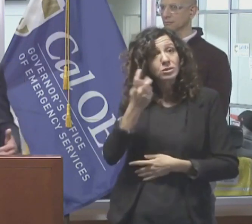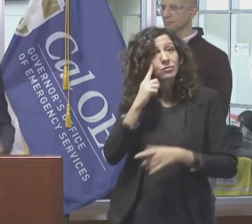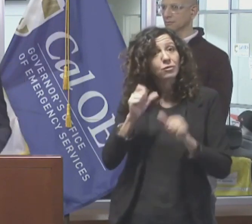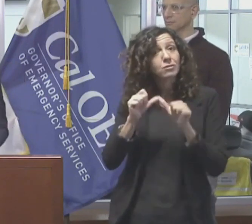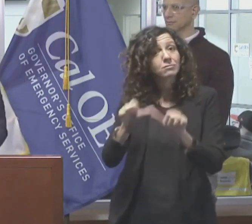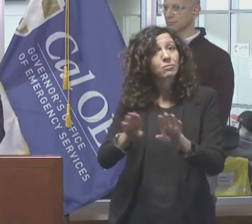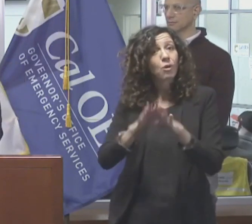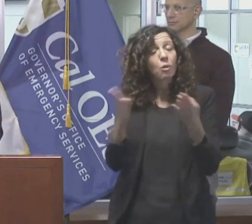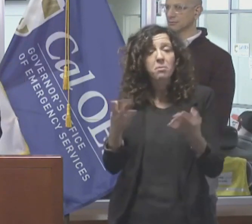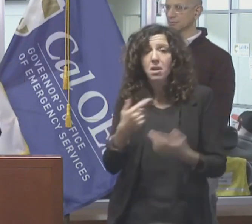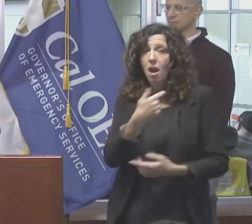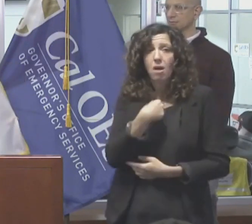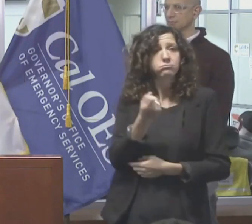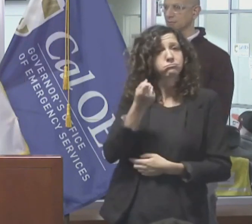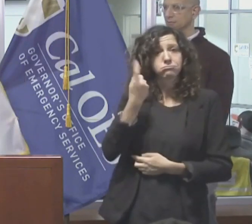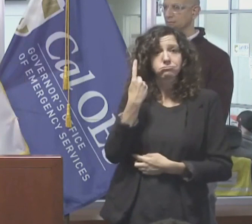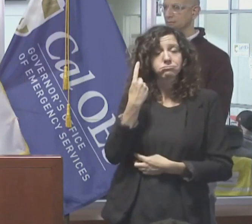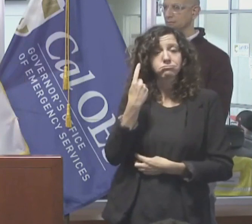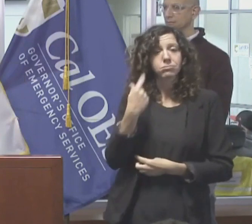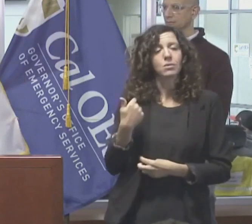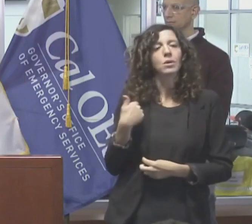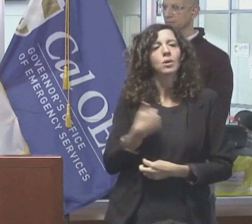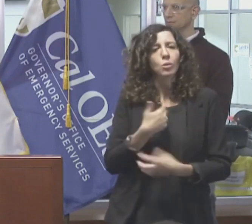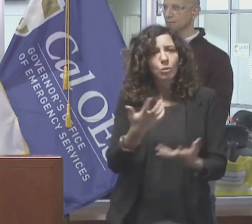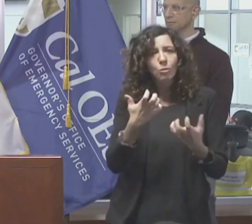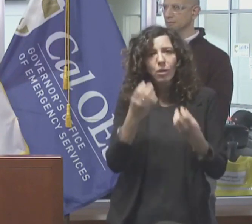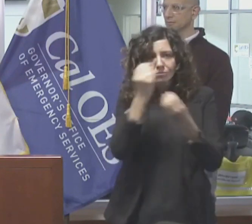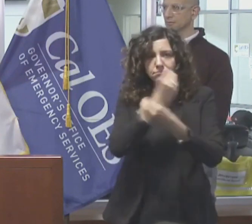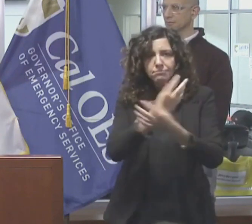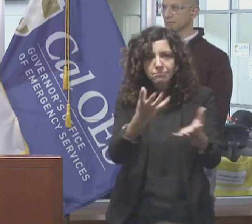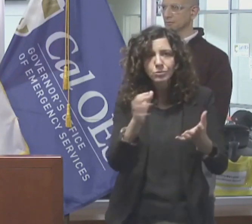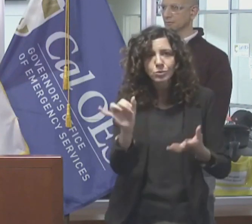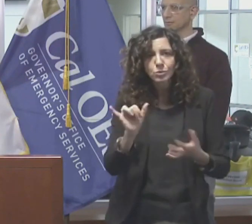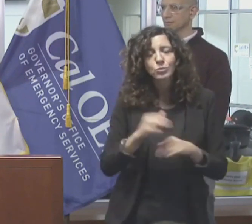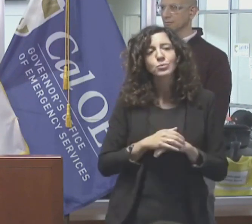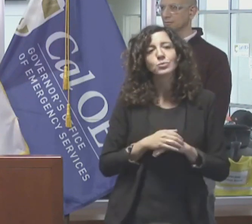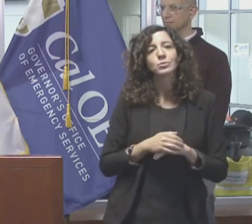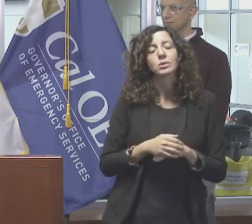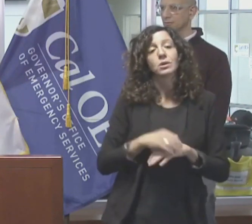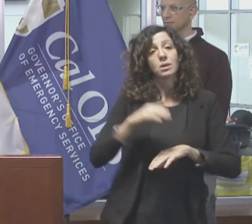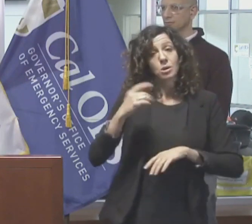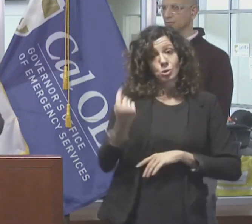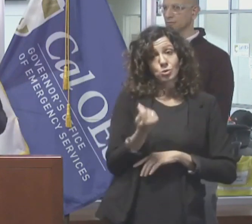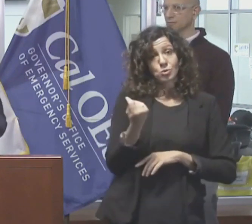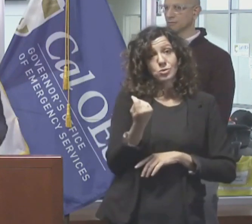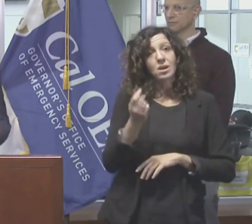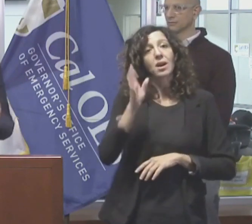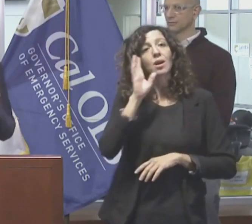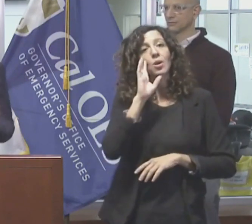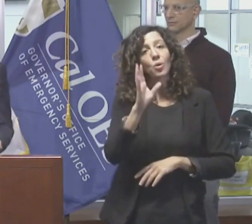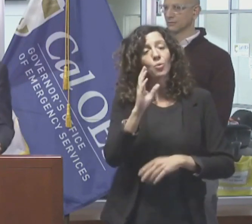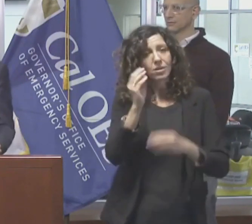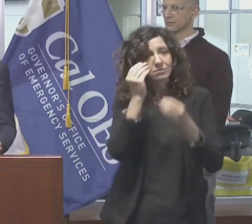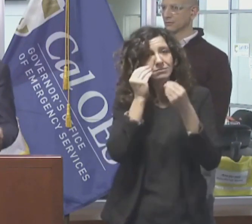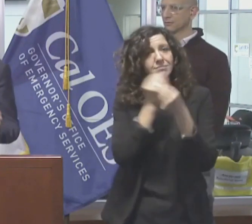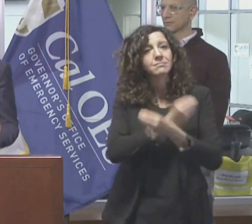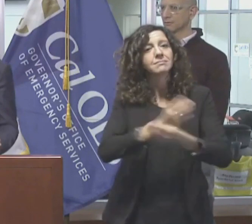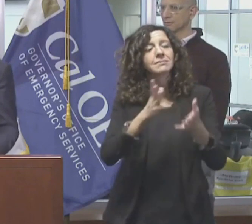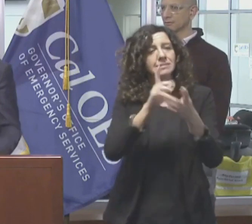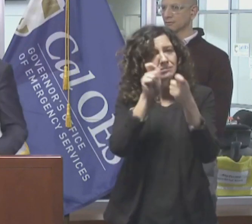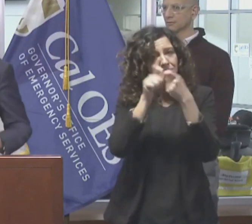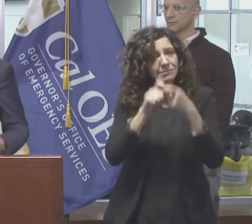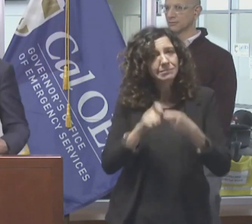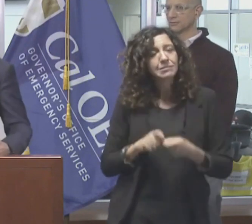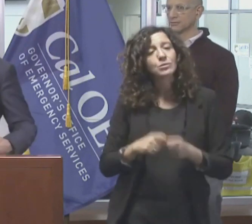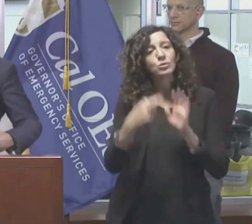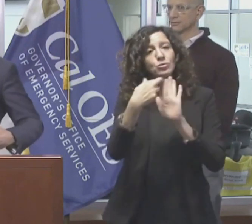is something we also want folks to know. On Tuesday, we will be putting out very detailed